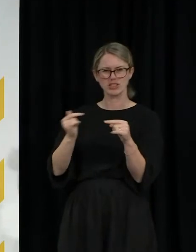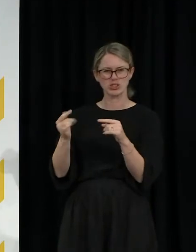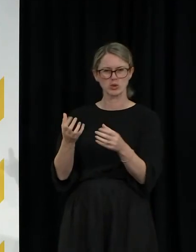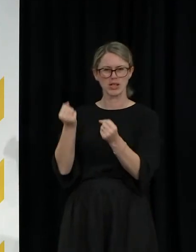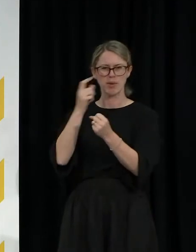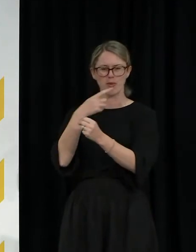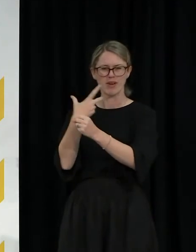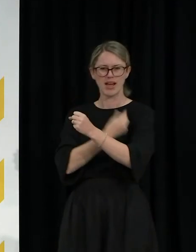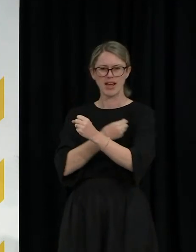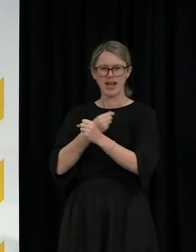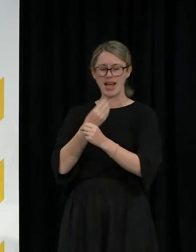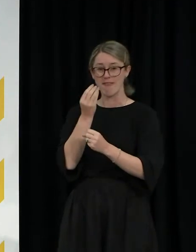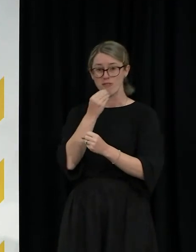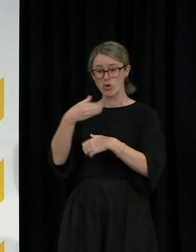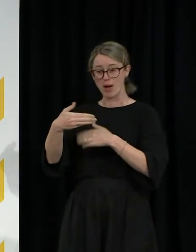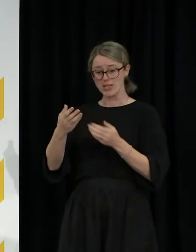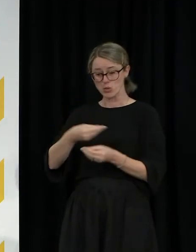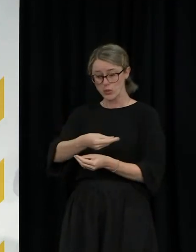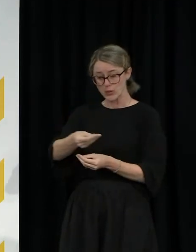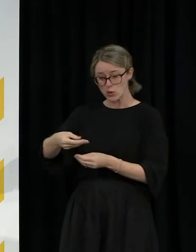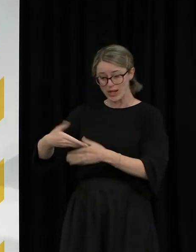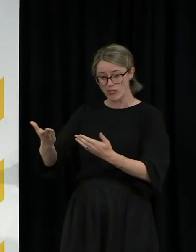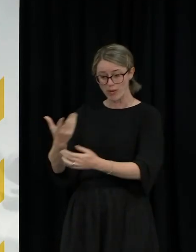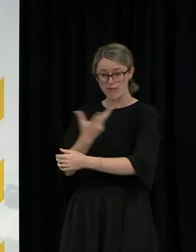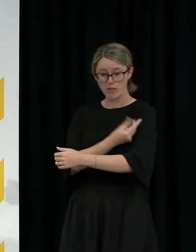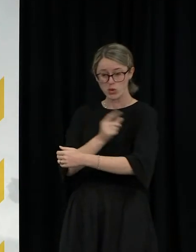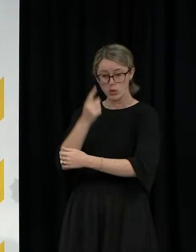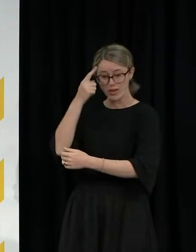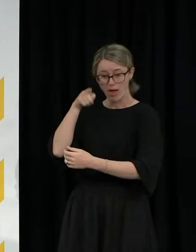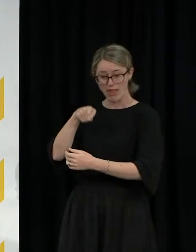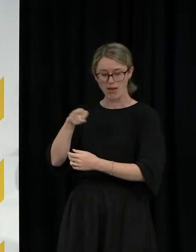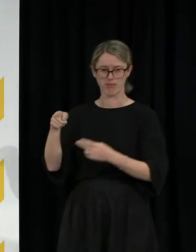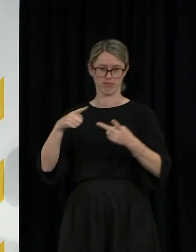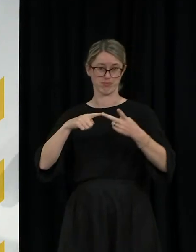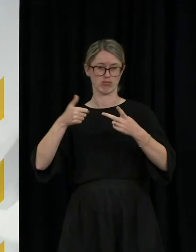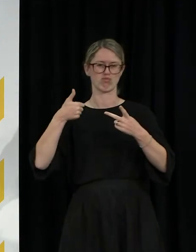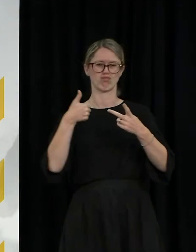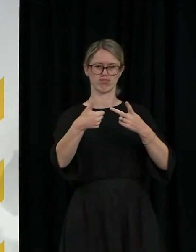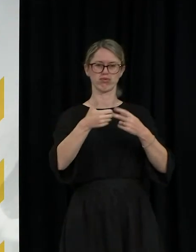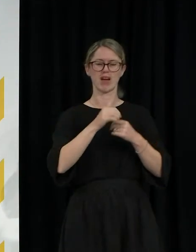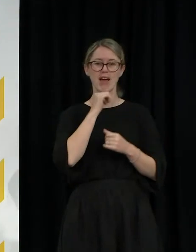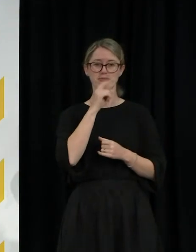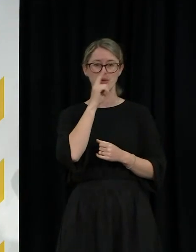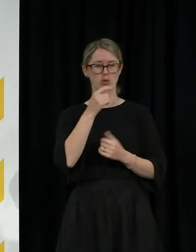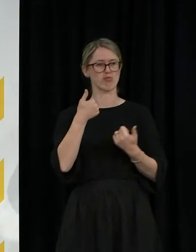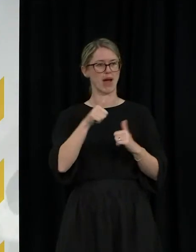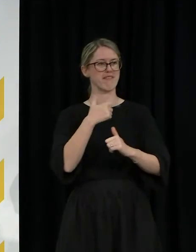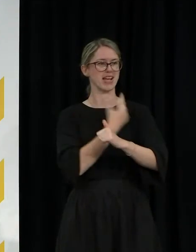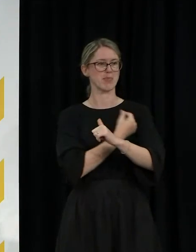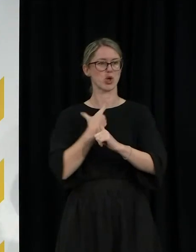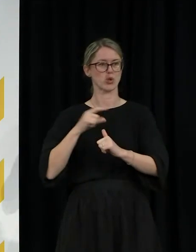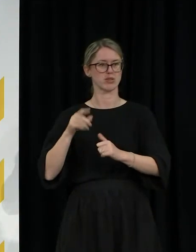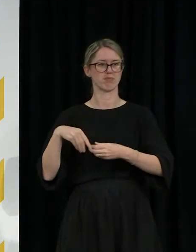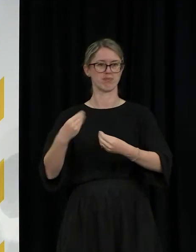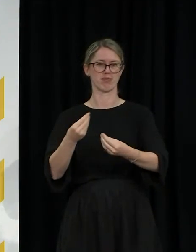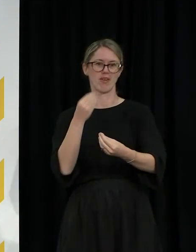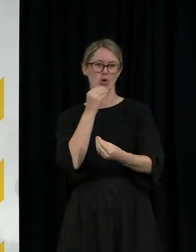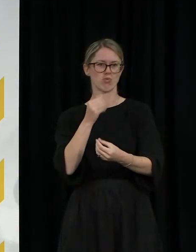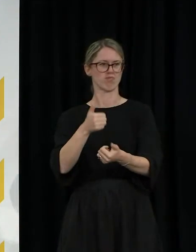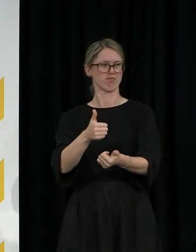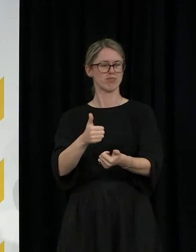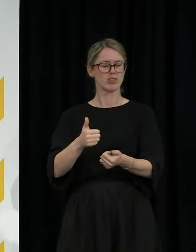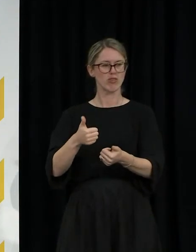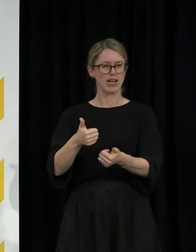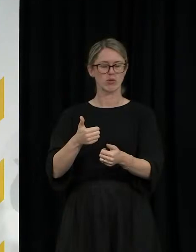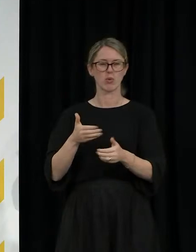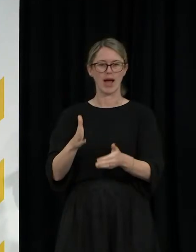for everyone that does come through. What do you make of that initiative? Awesome. Fantastic. If it gets people vaccinated, that is a great thing for them